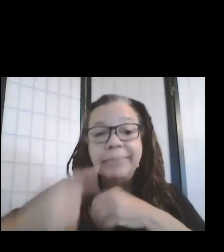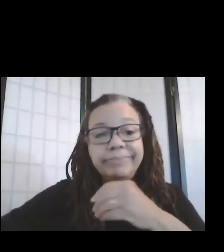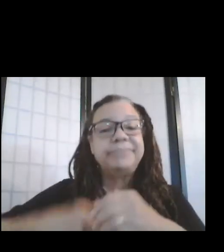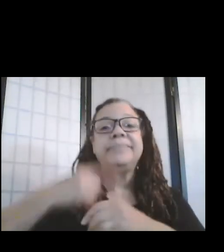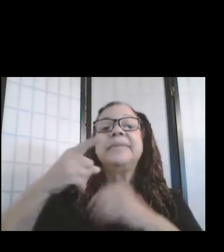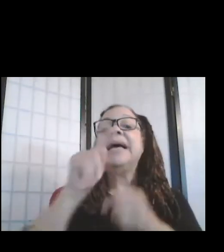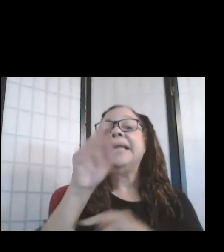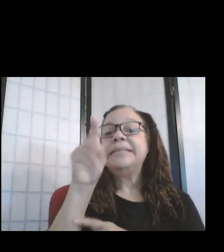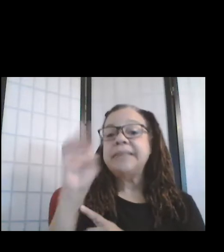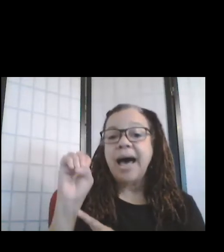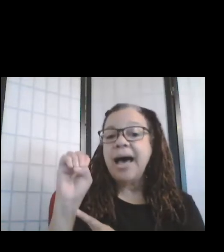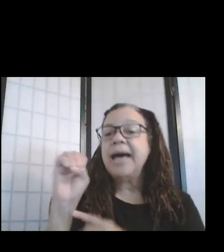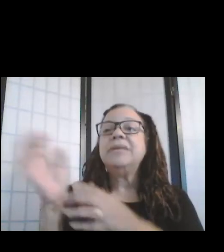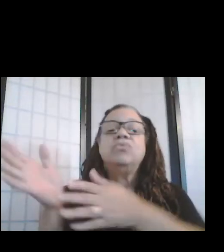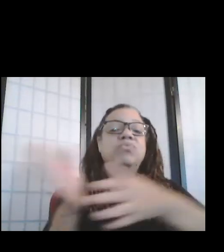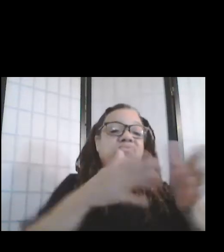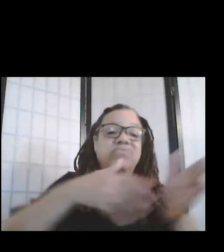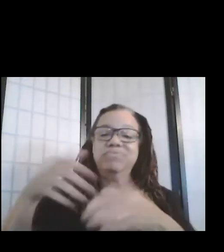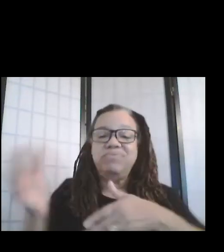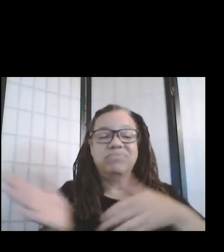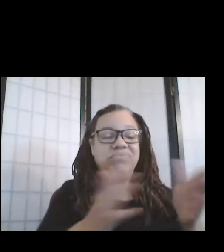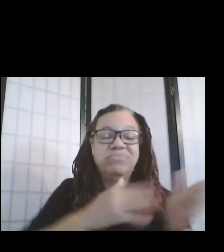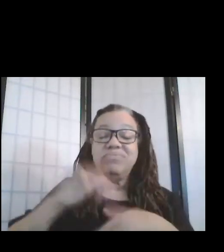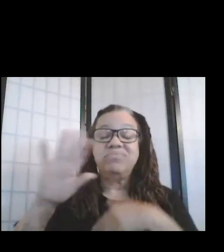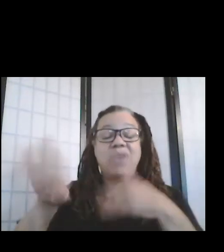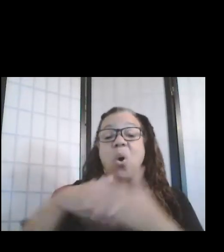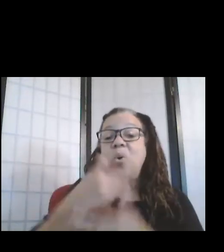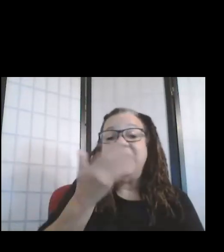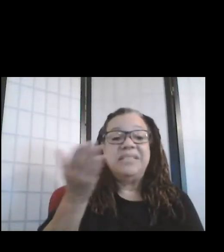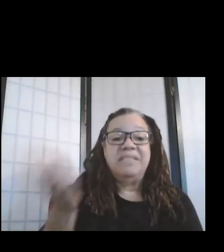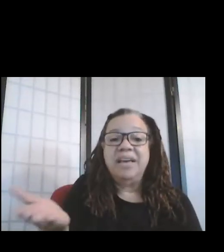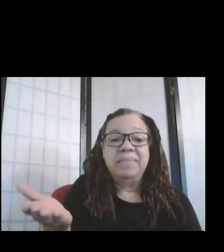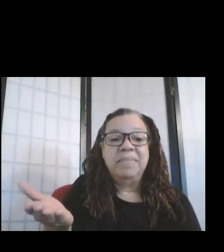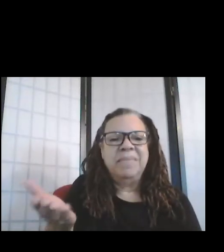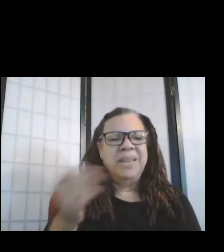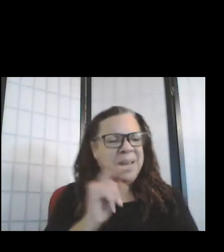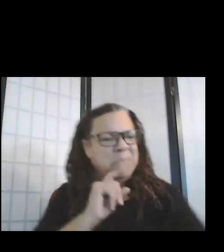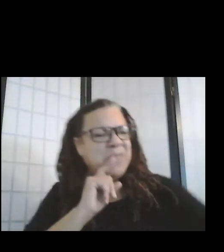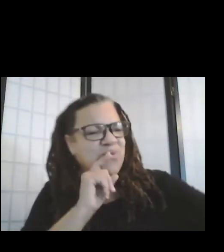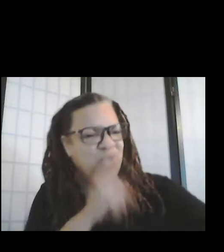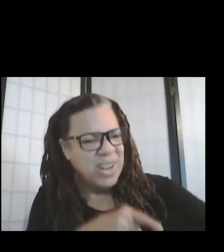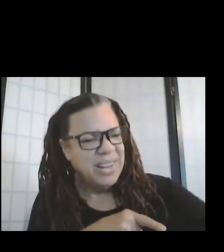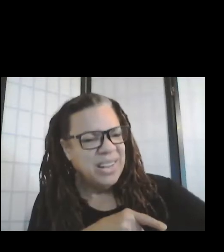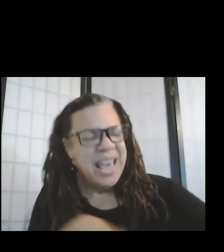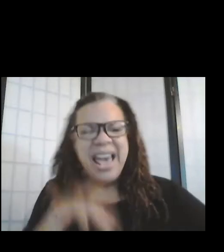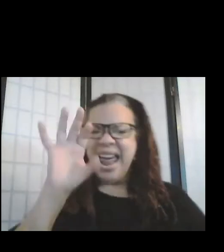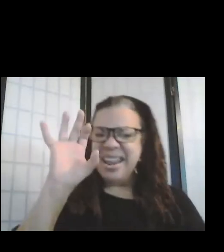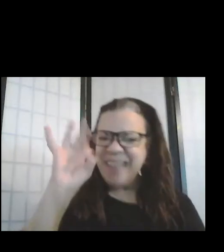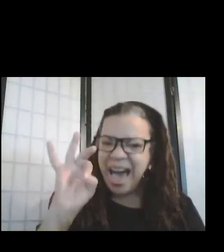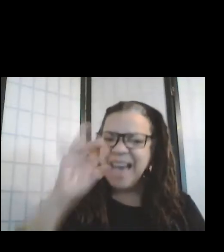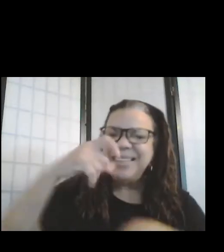sweeps away all that lies before it. But really, 9